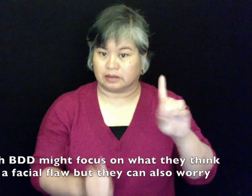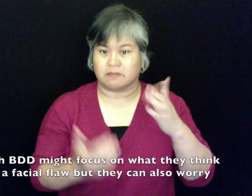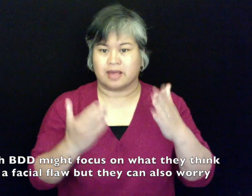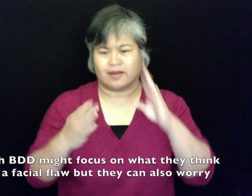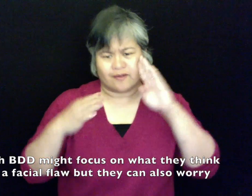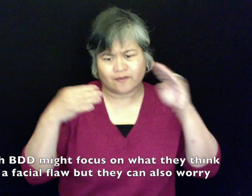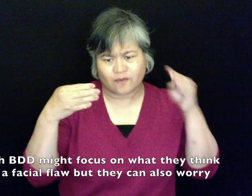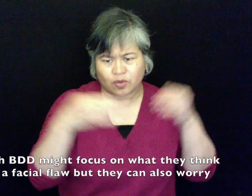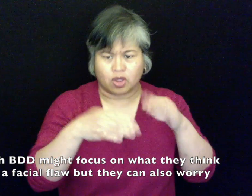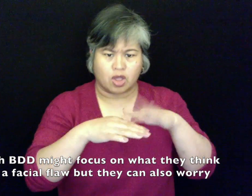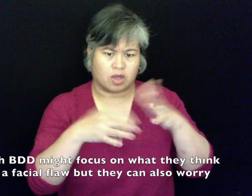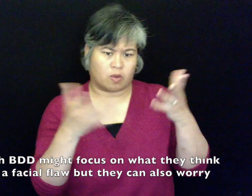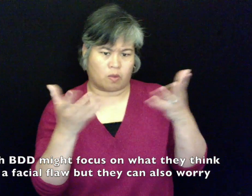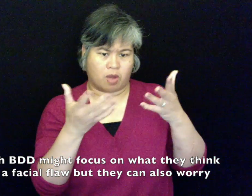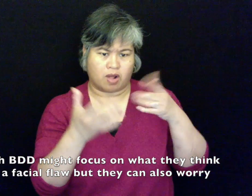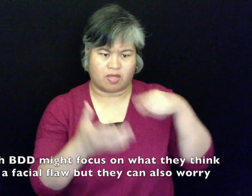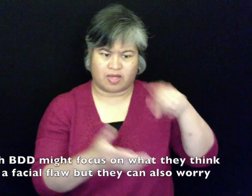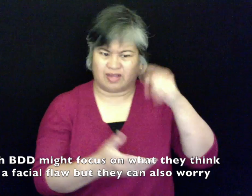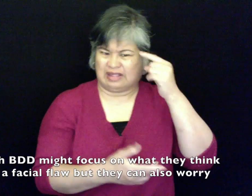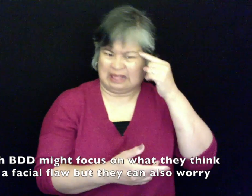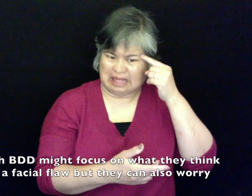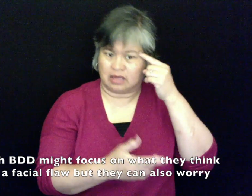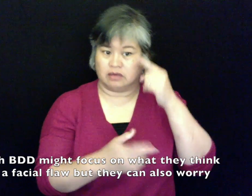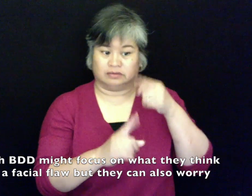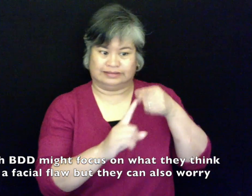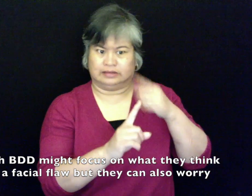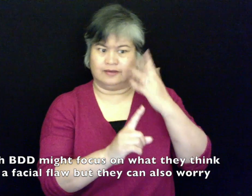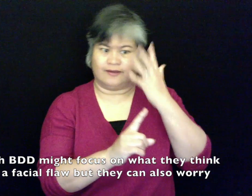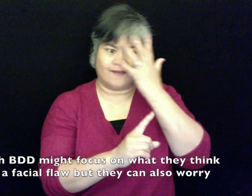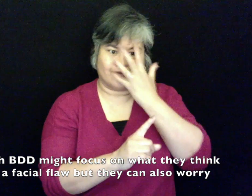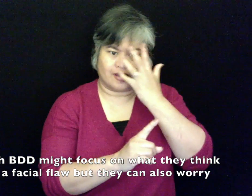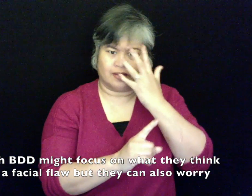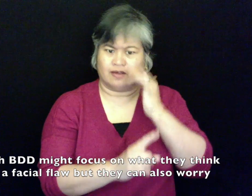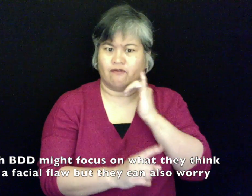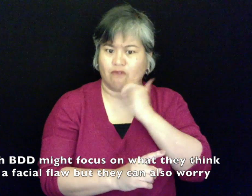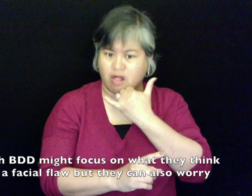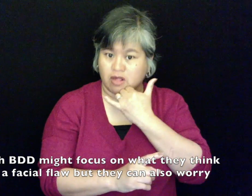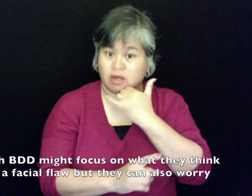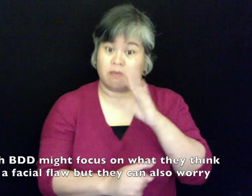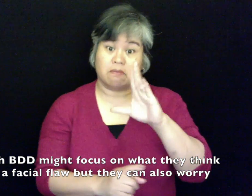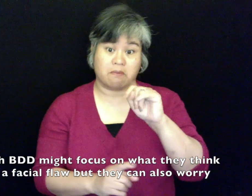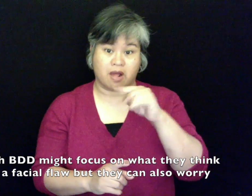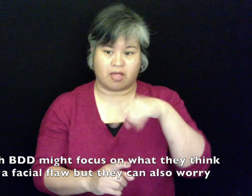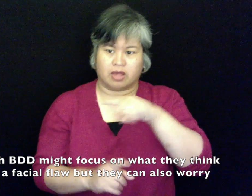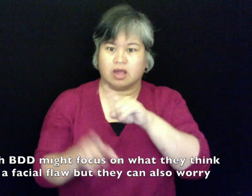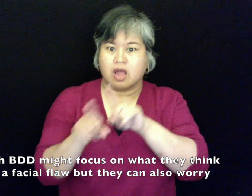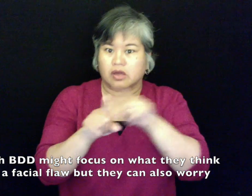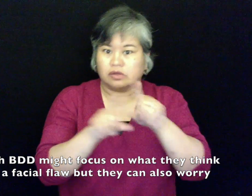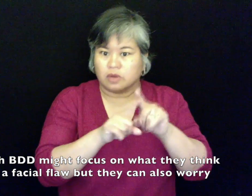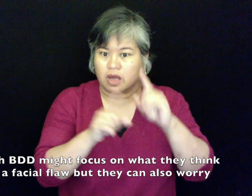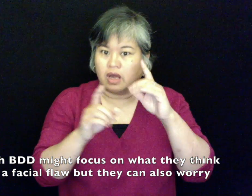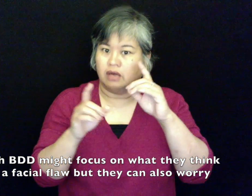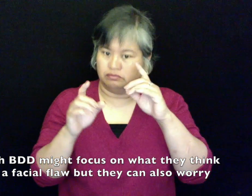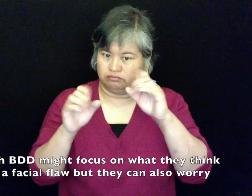with BDD might focus on what they think is a facial flaw, but they can also worry